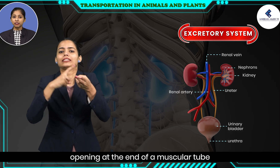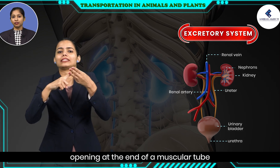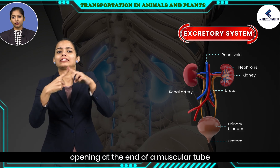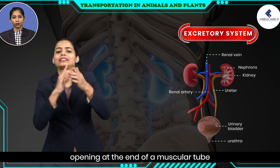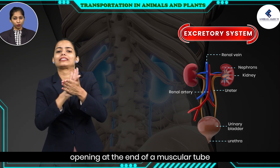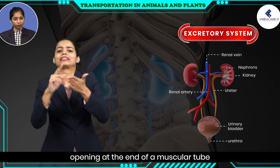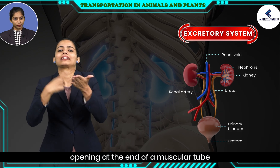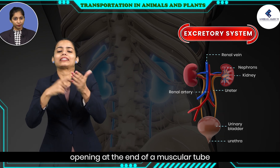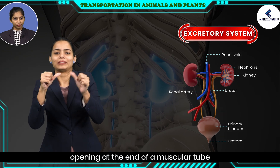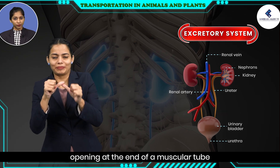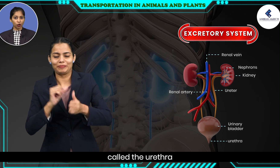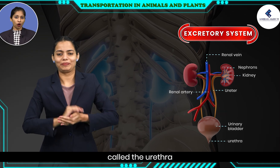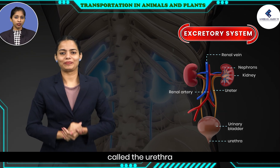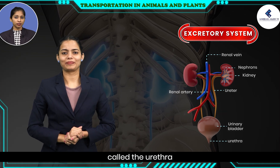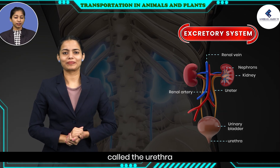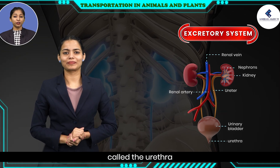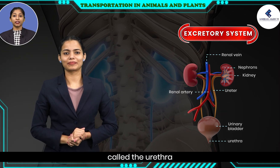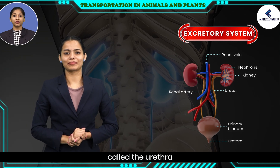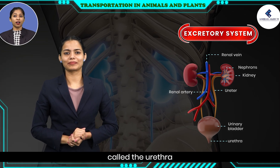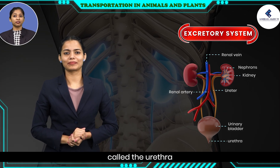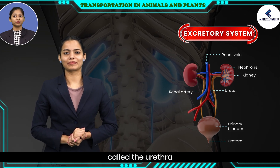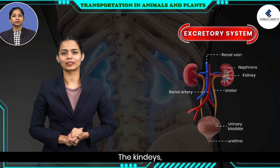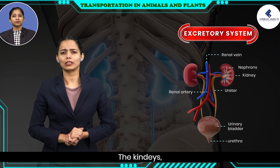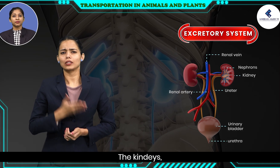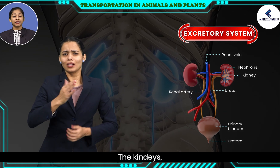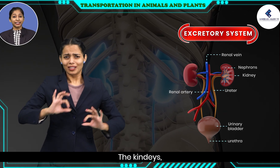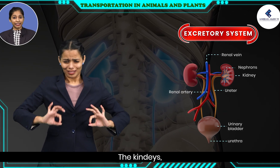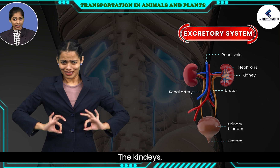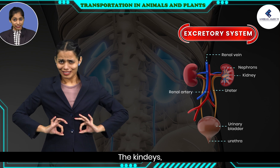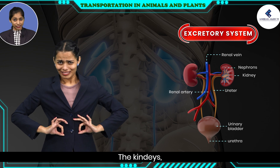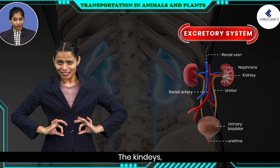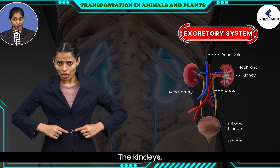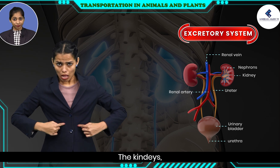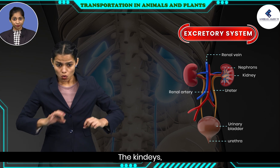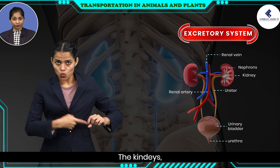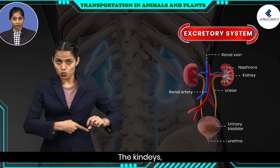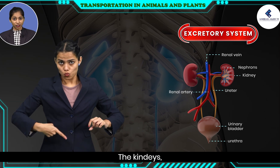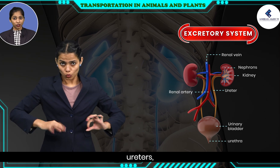a muscular tube called the urethra. The kidneys,